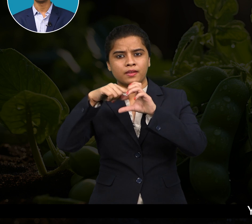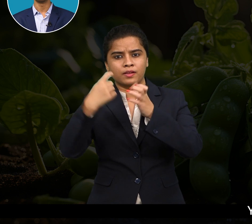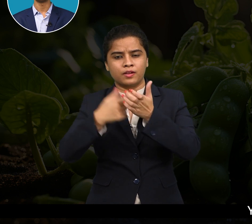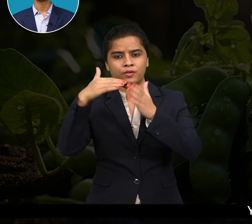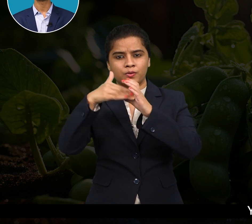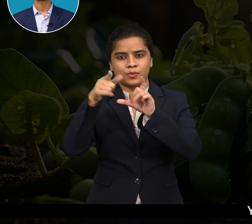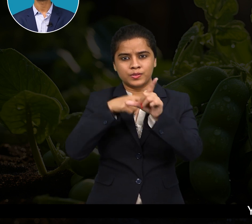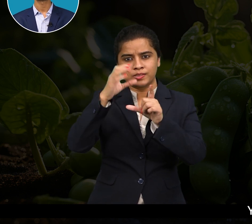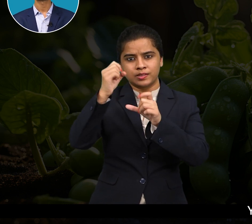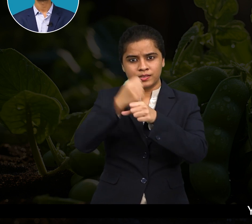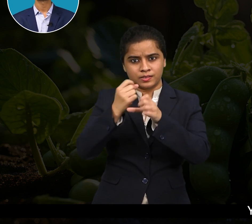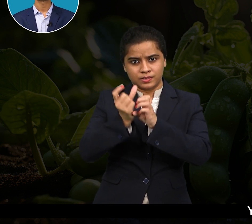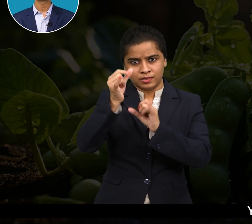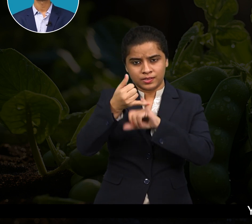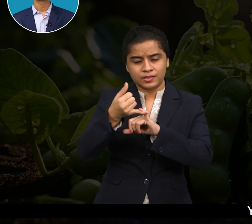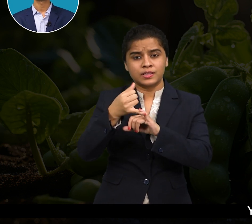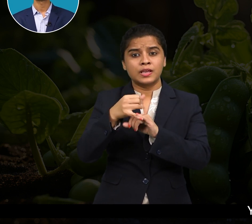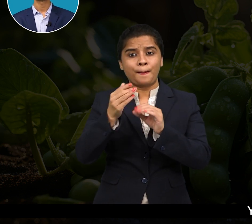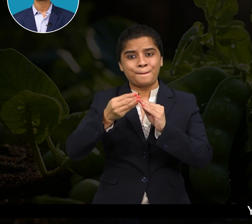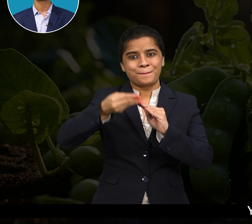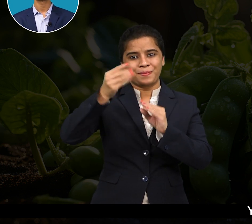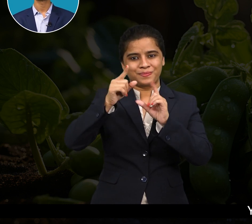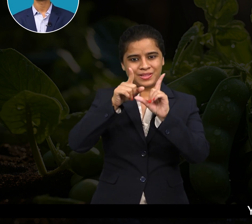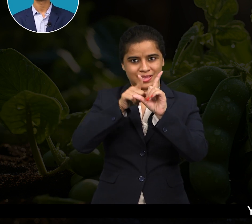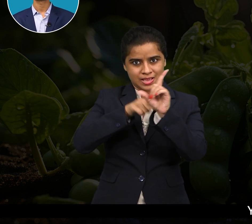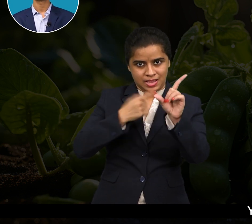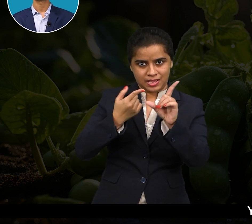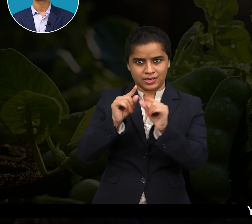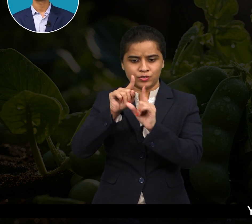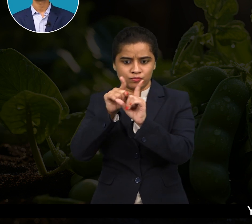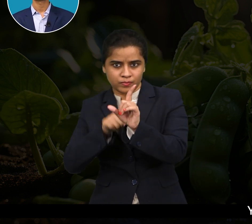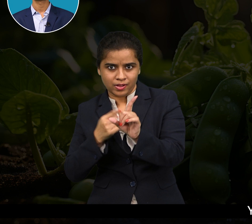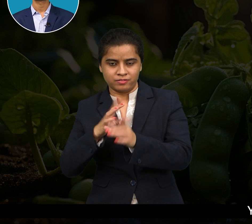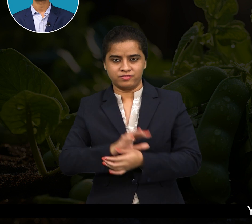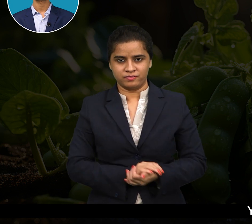capital Y, small y.